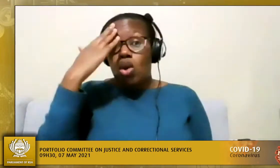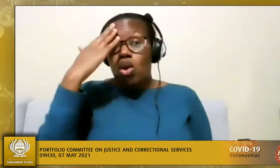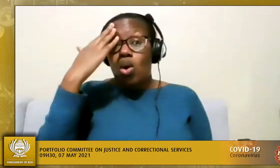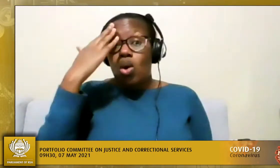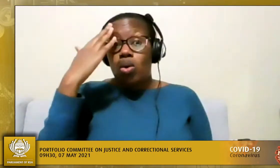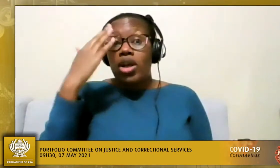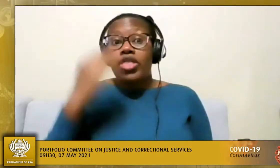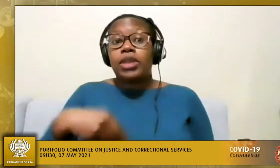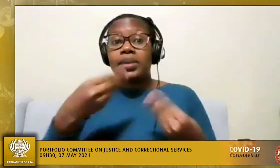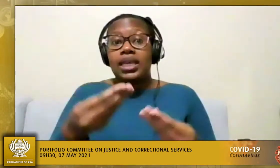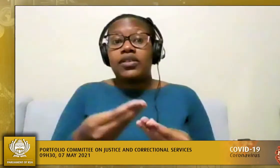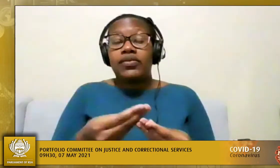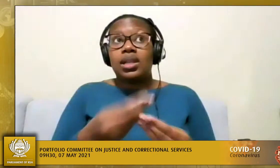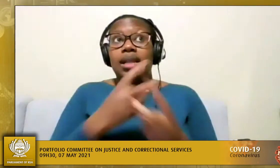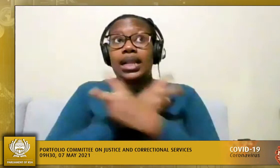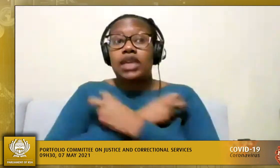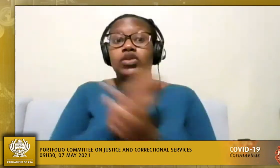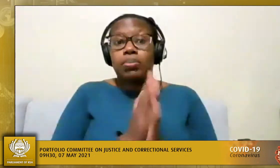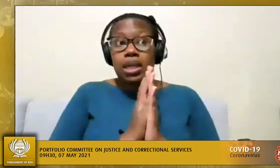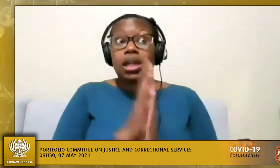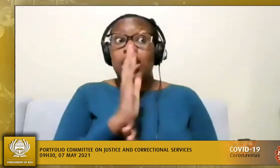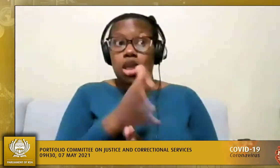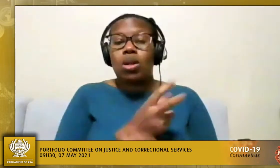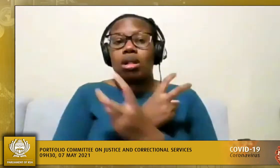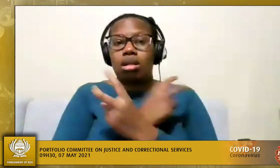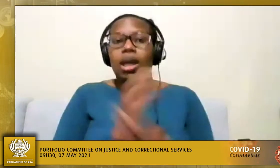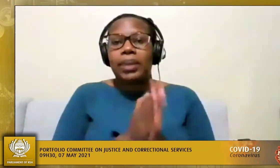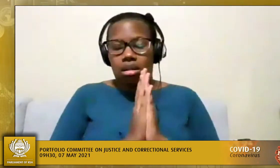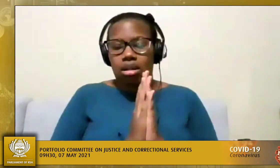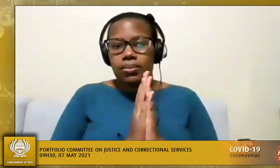granted leave to appeal in the lab report and they're going to appeal